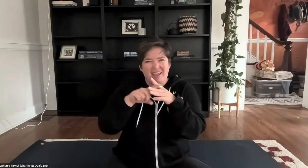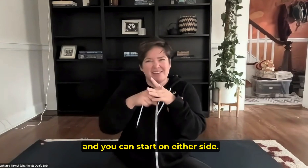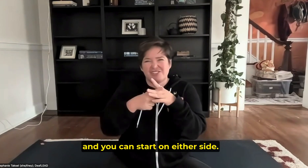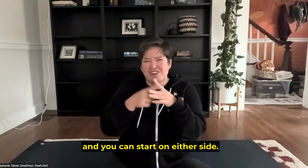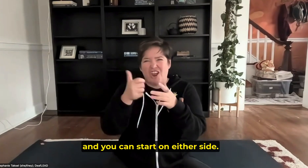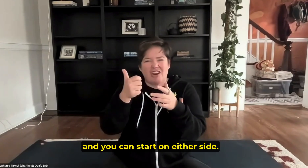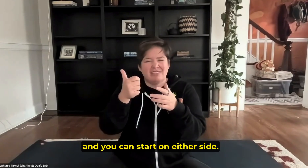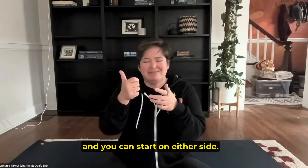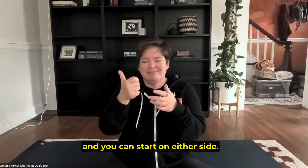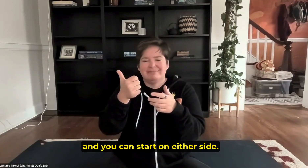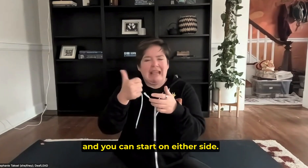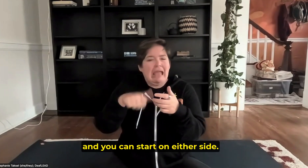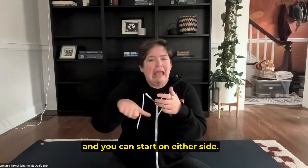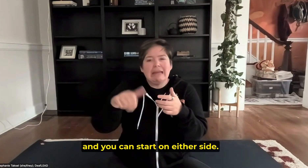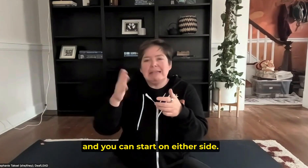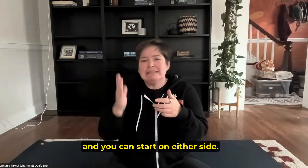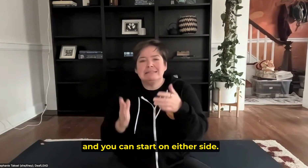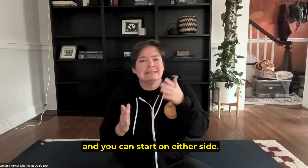And you can start on either side.